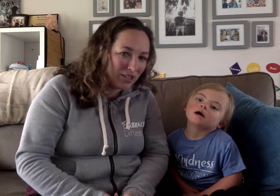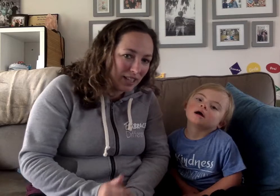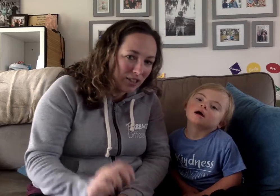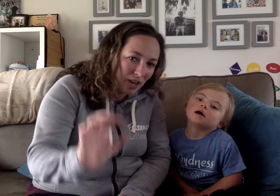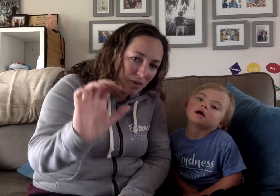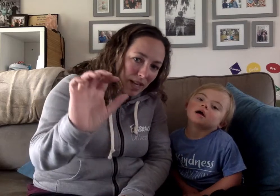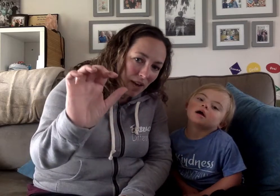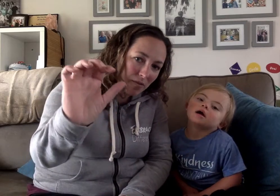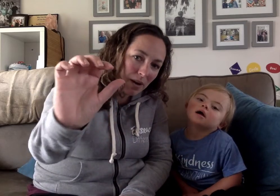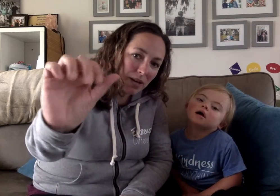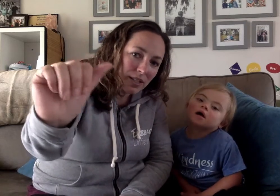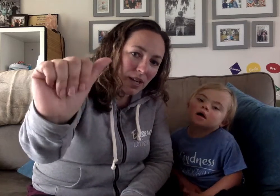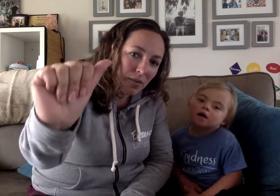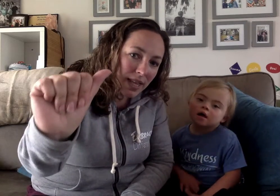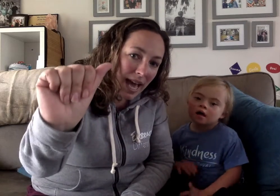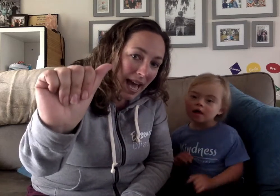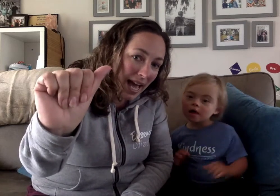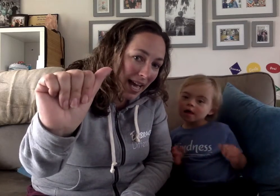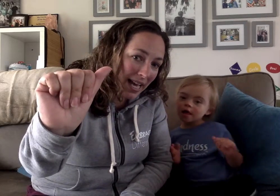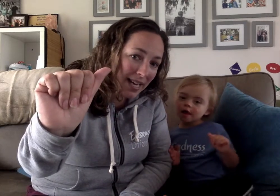let's start with the alphabet. We're going to start with A. A.